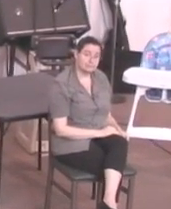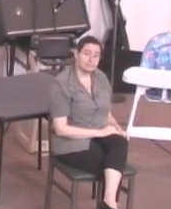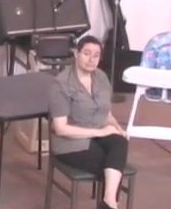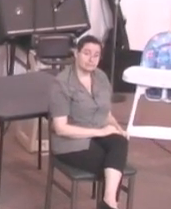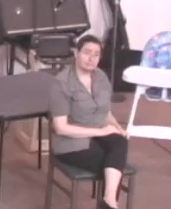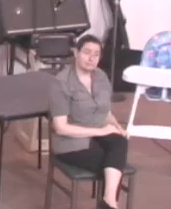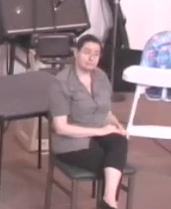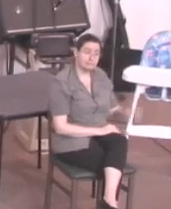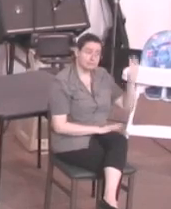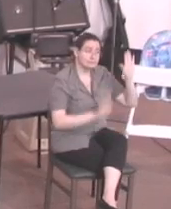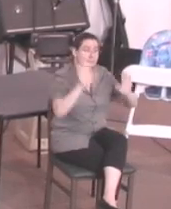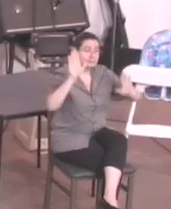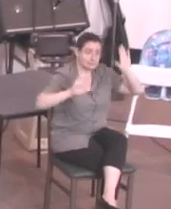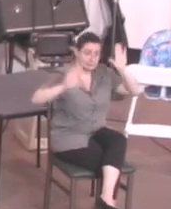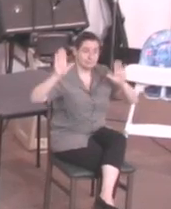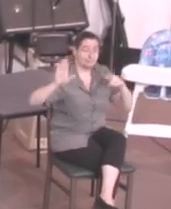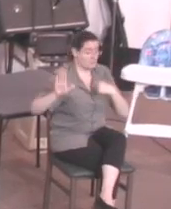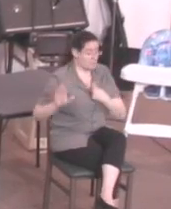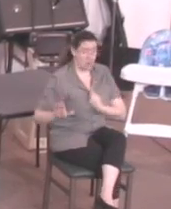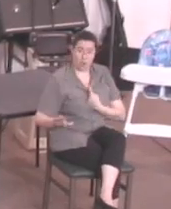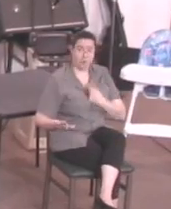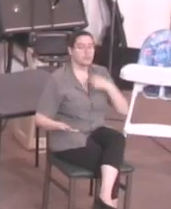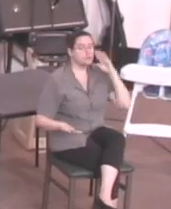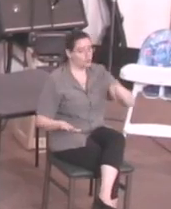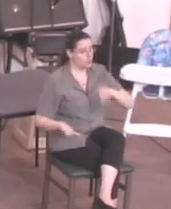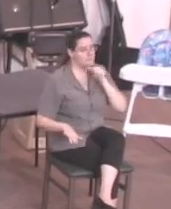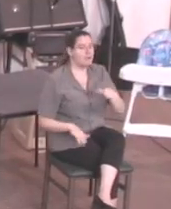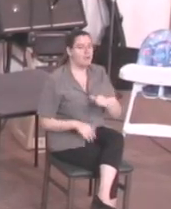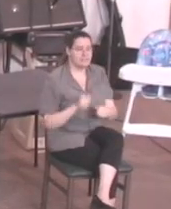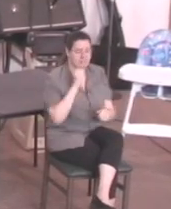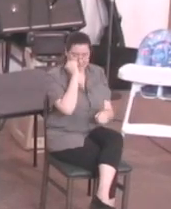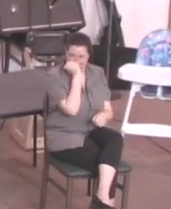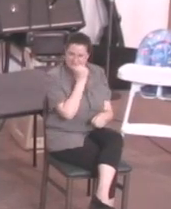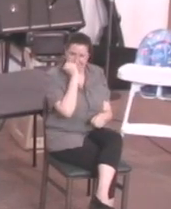I know I'm not the only one in here who done that.